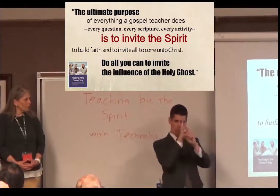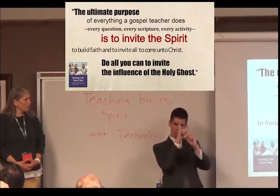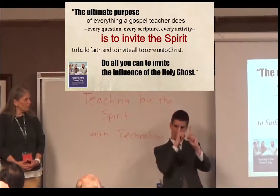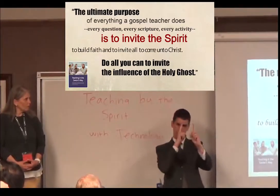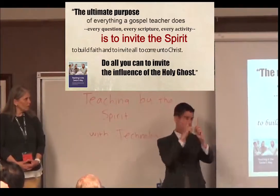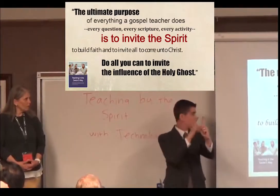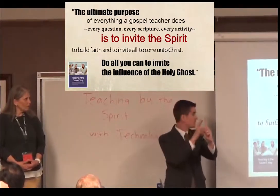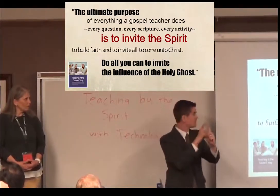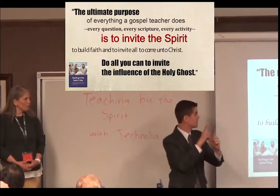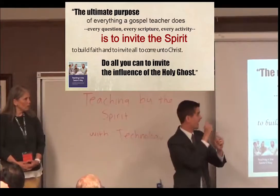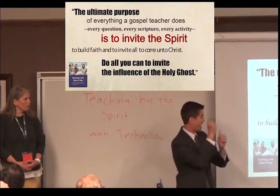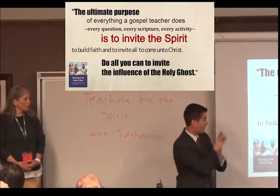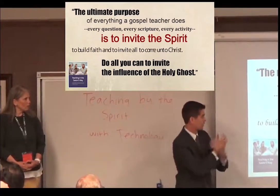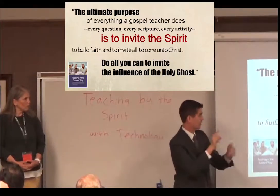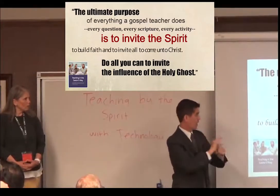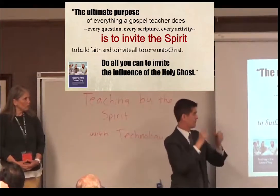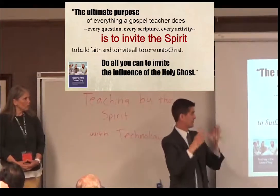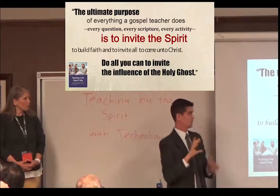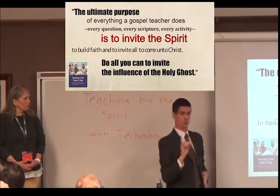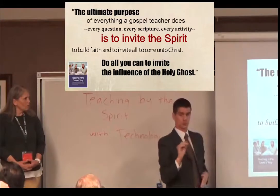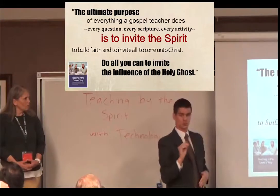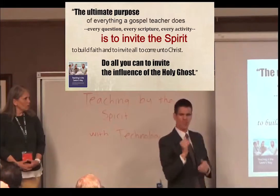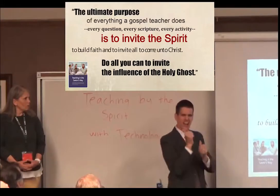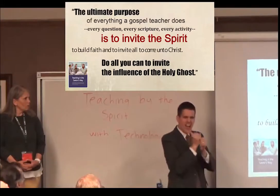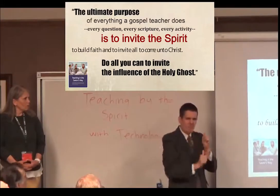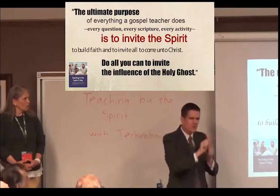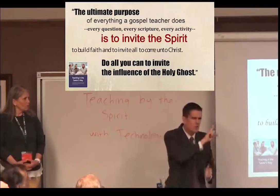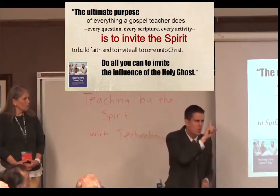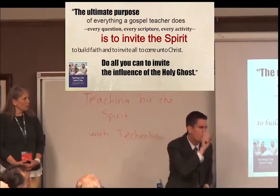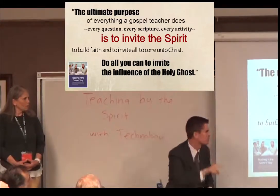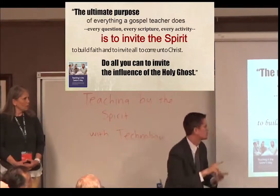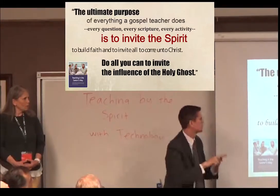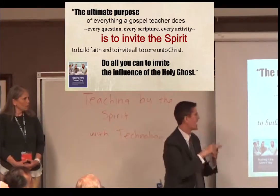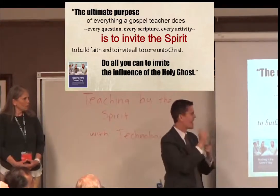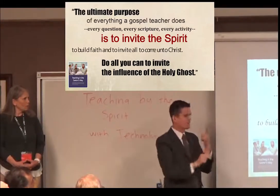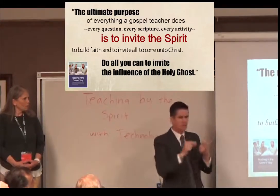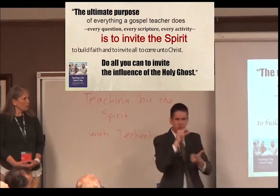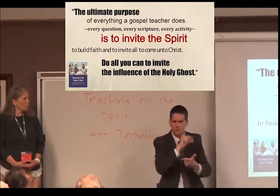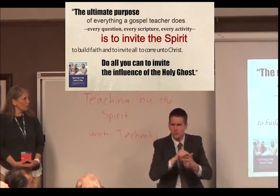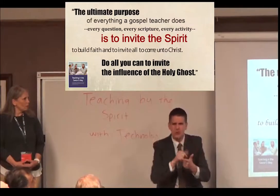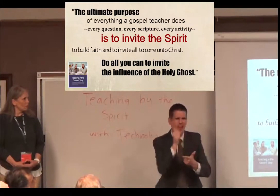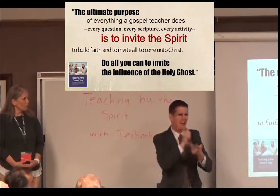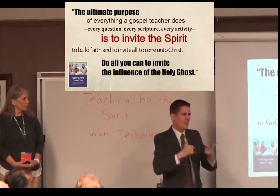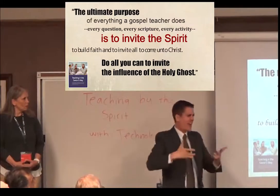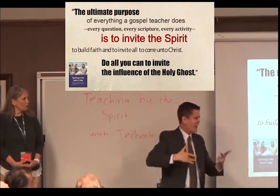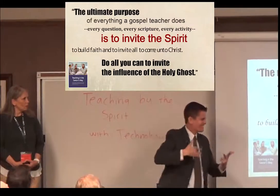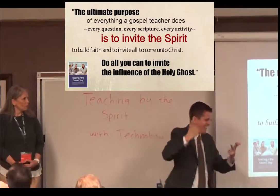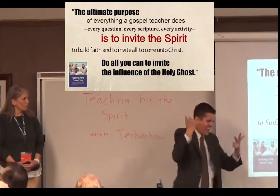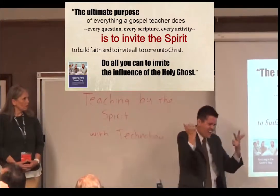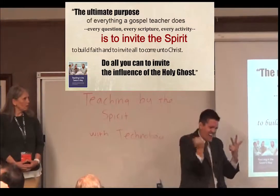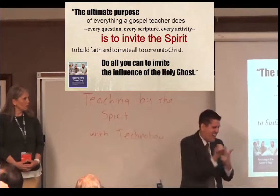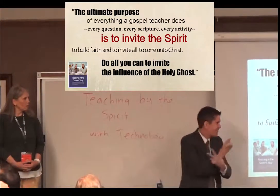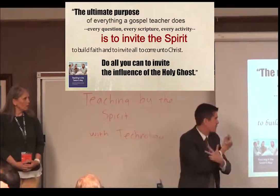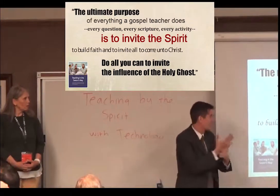The ultimate purpose of everything a gospel teacher does, every question, every scripture, every